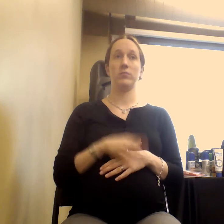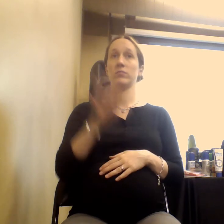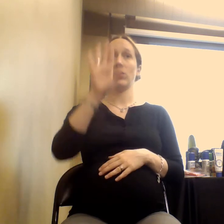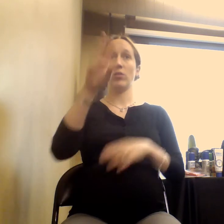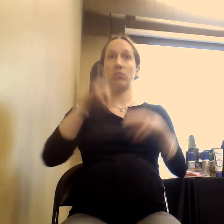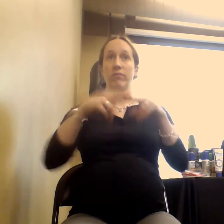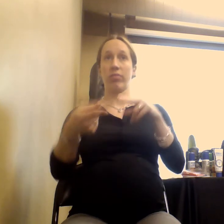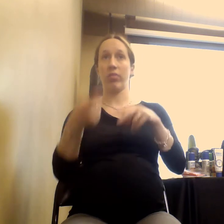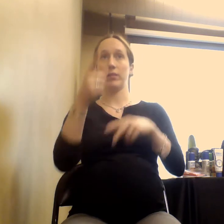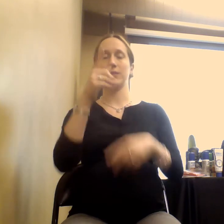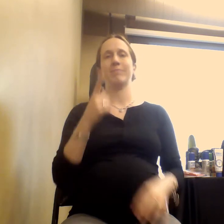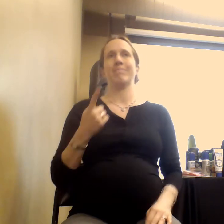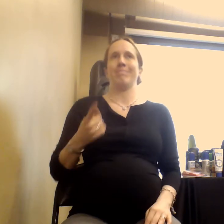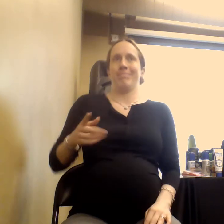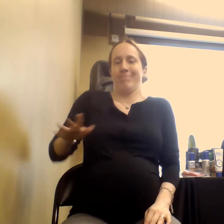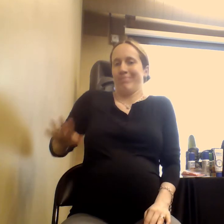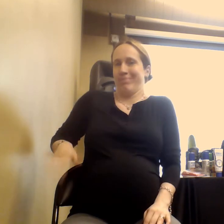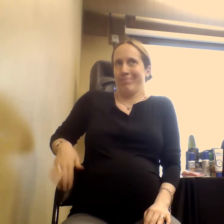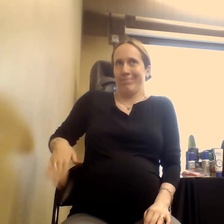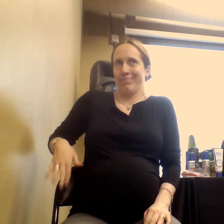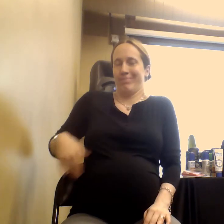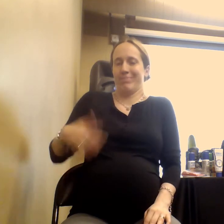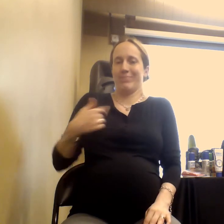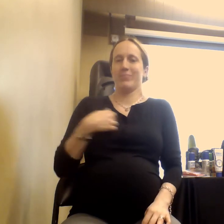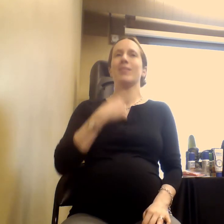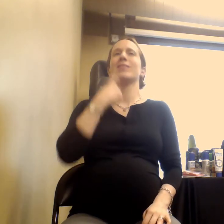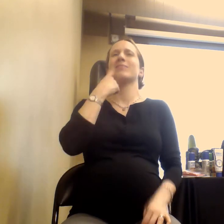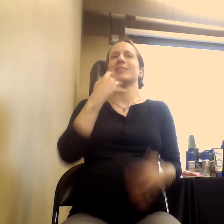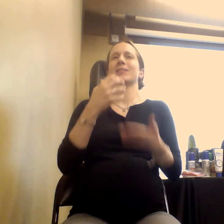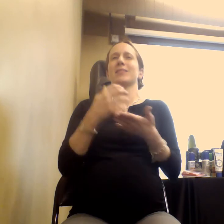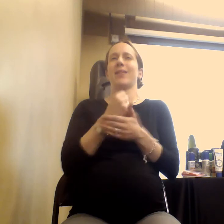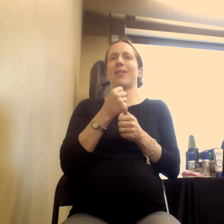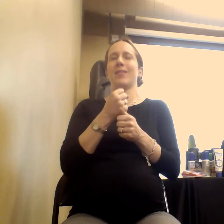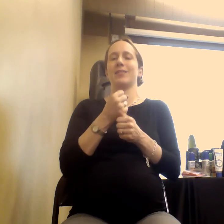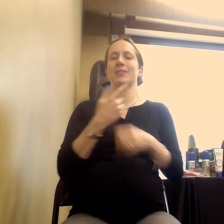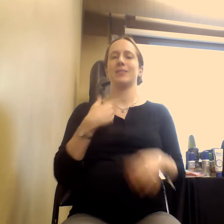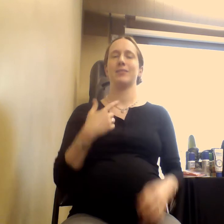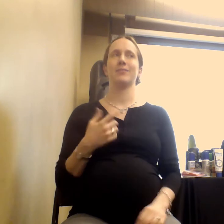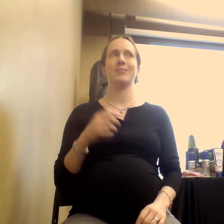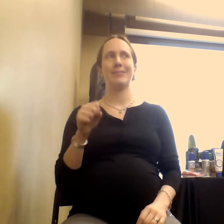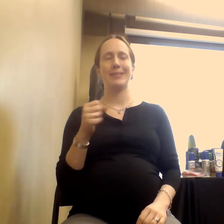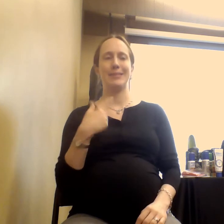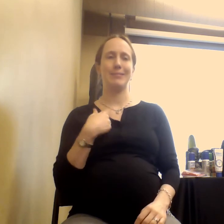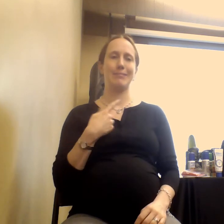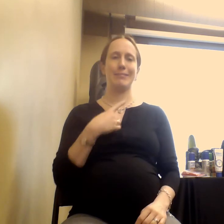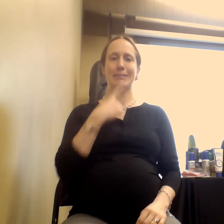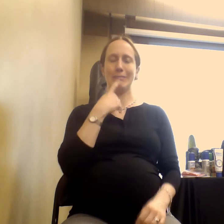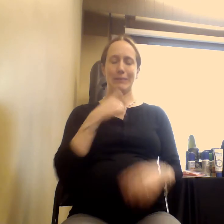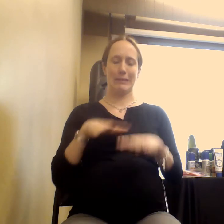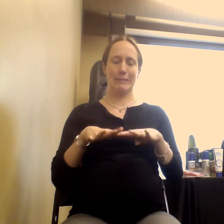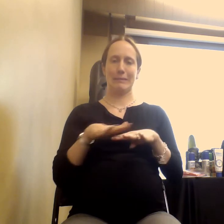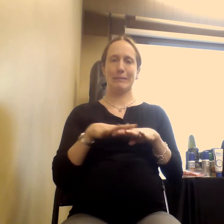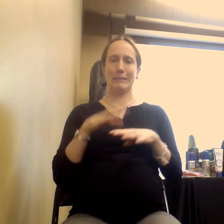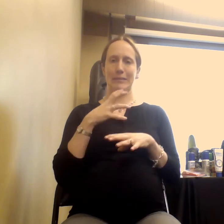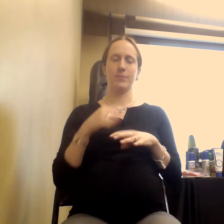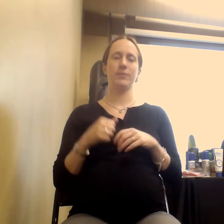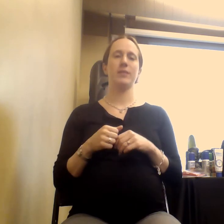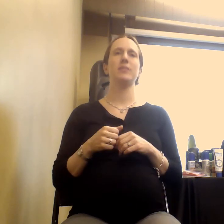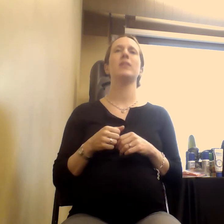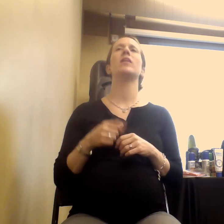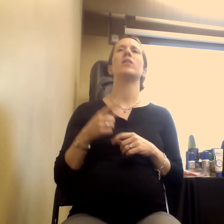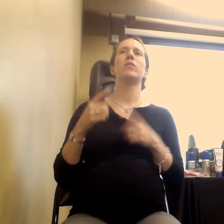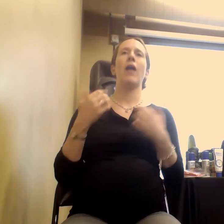Yeah, they're just kind of reddish. How long have you had them? About 6 months now for the first one. I was going to say, some